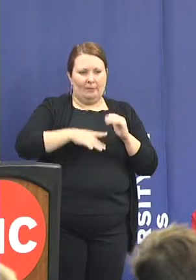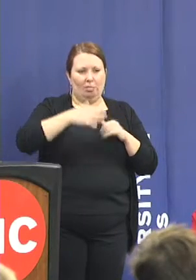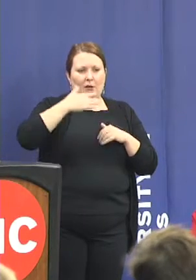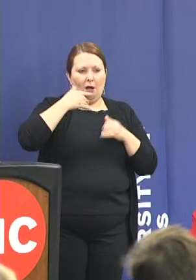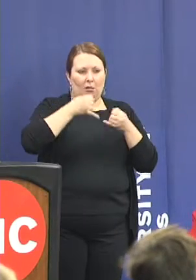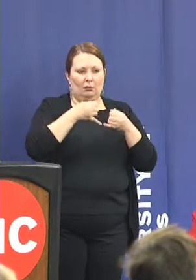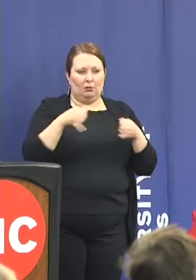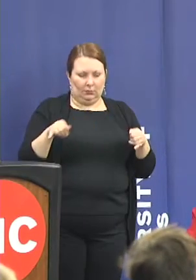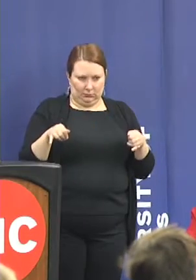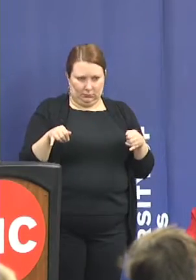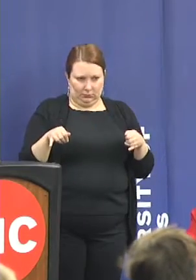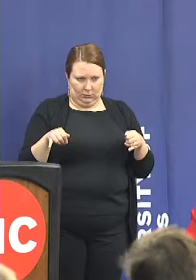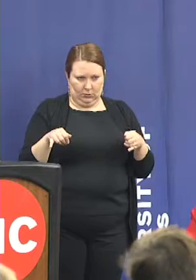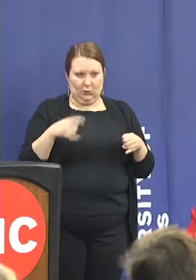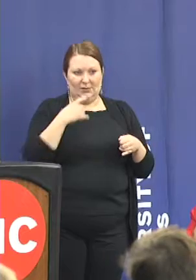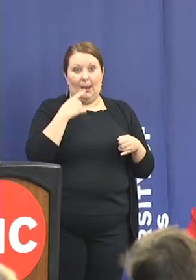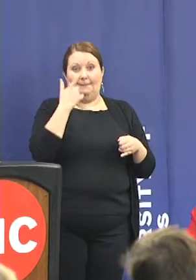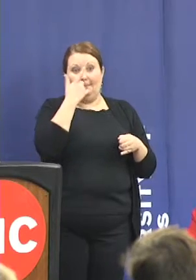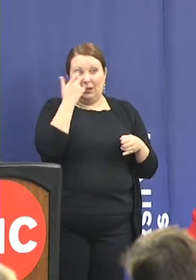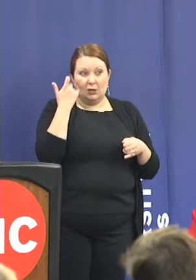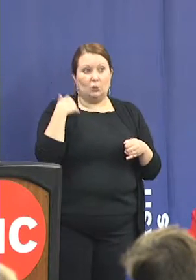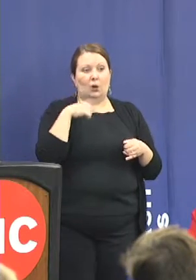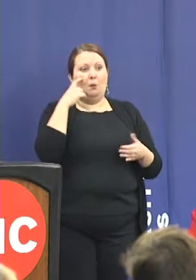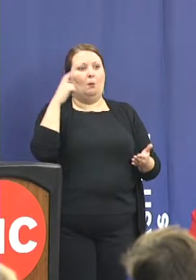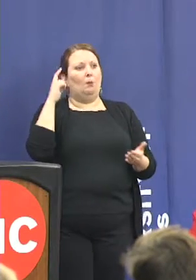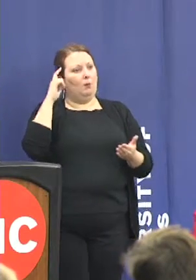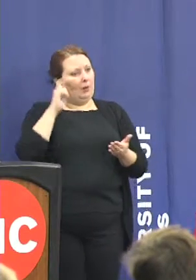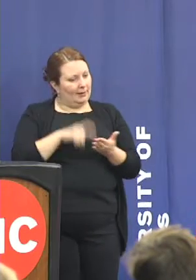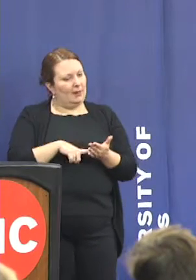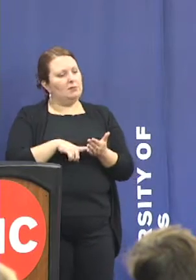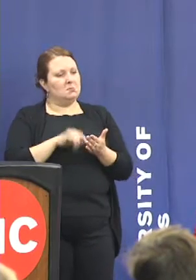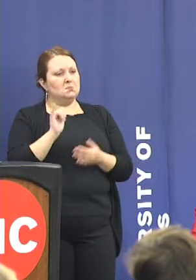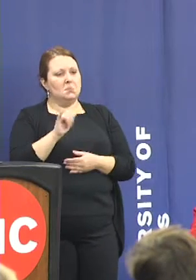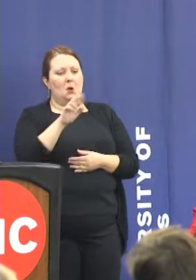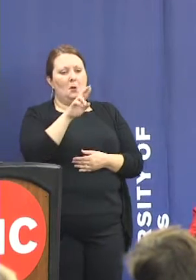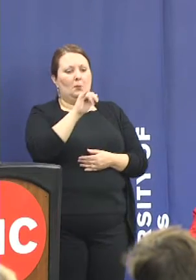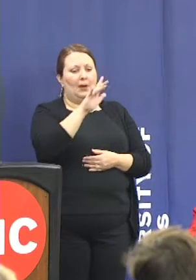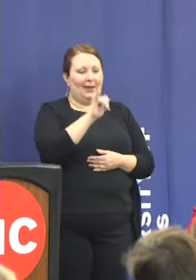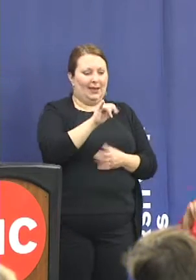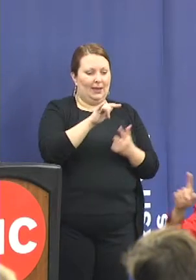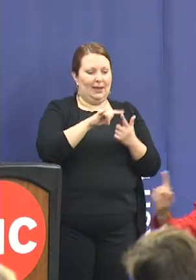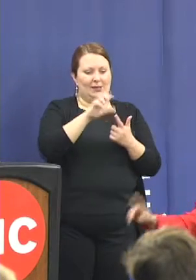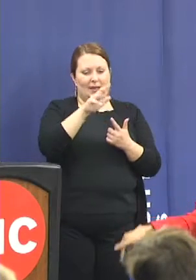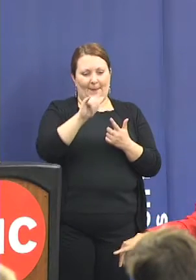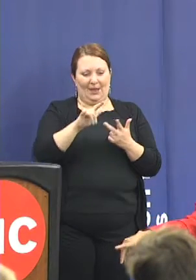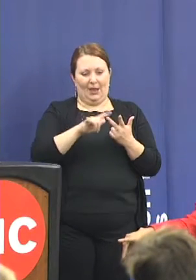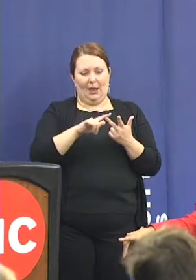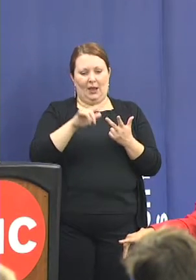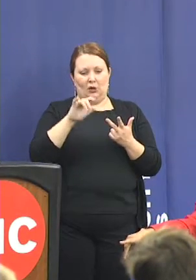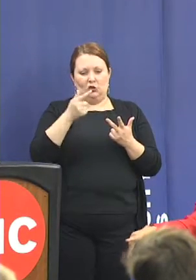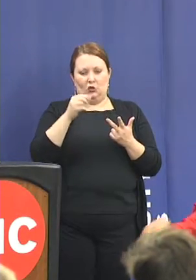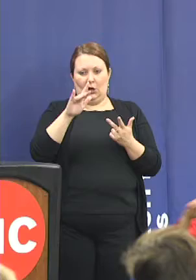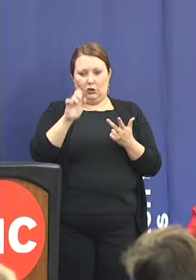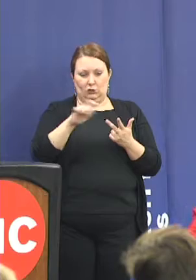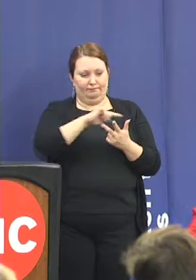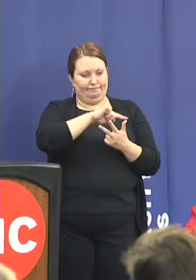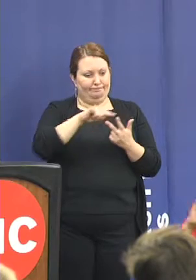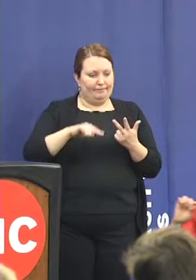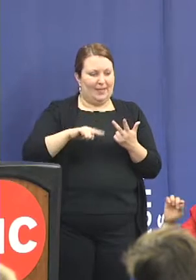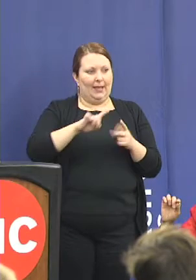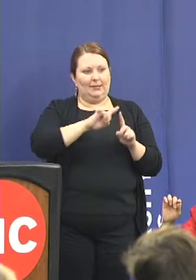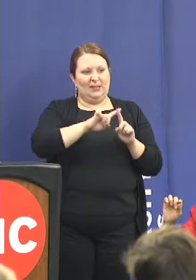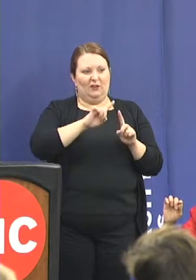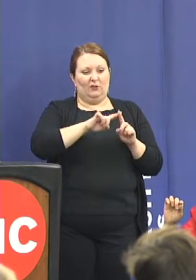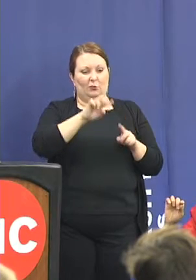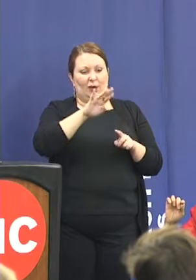line. So to say just because we're recognizing that Ricky, Sammy, and George occupy